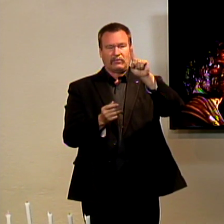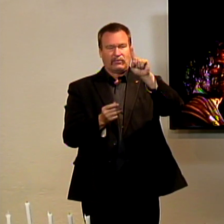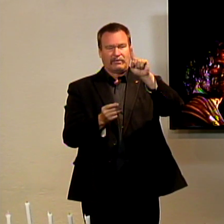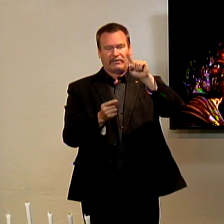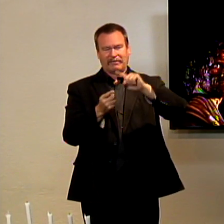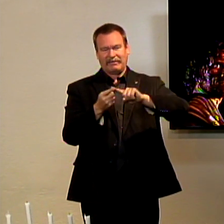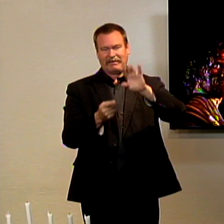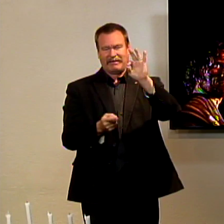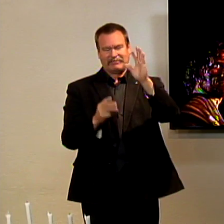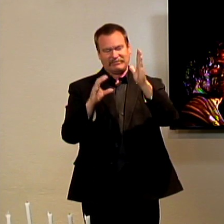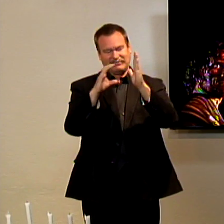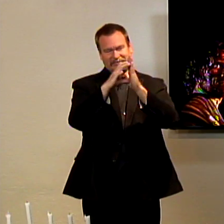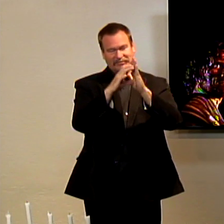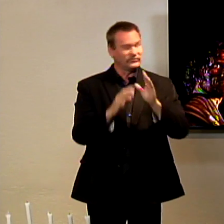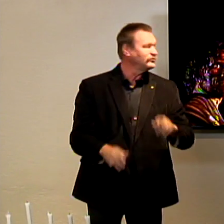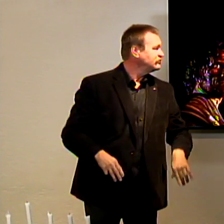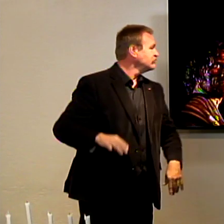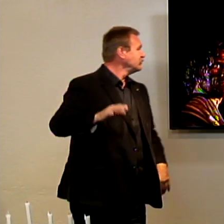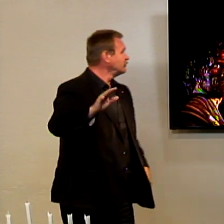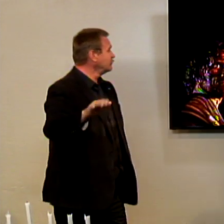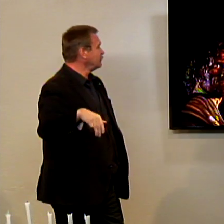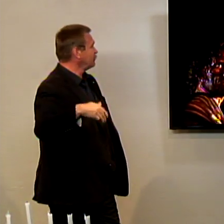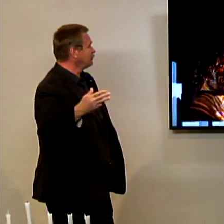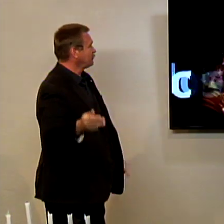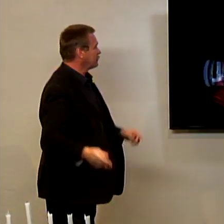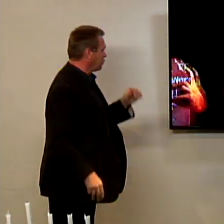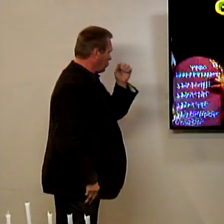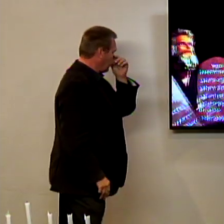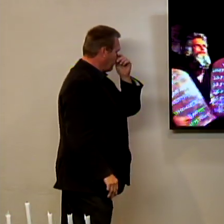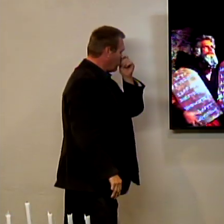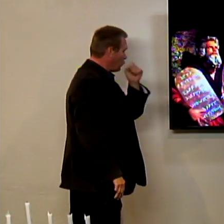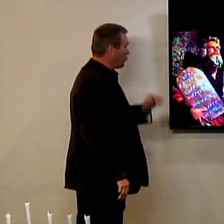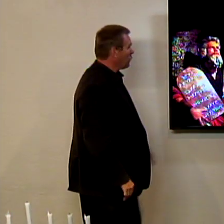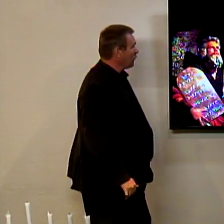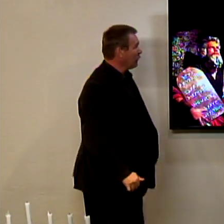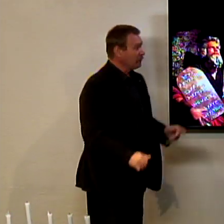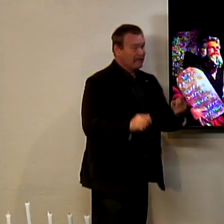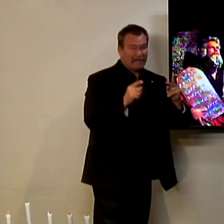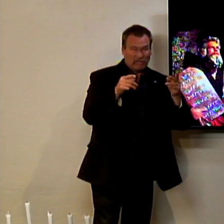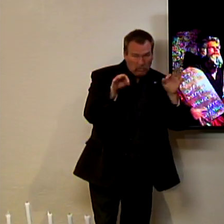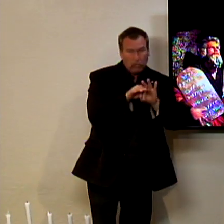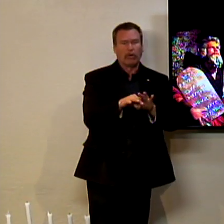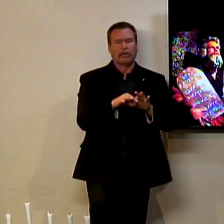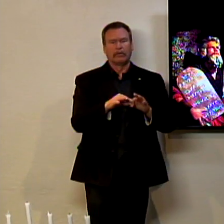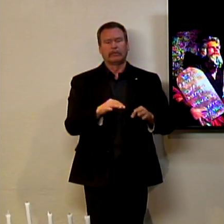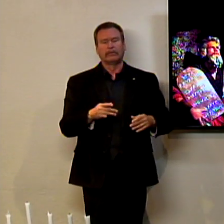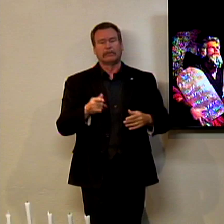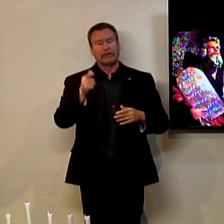God. And we see this throughout this chapter in these verses 1 through